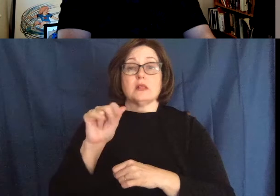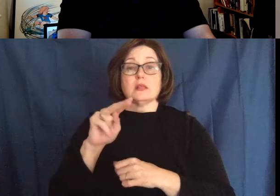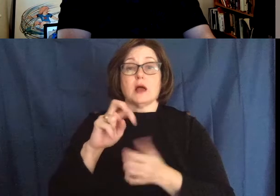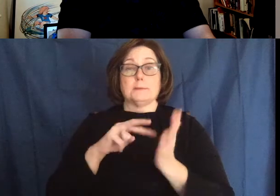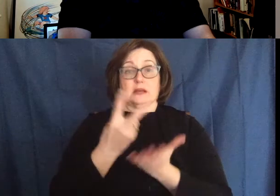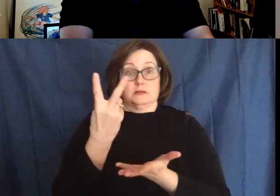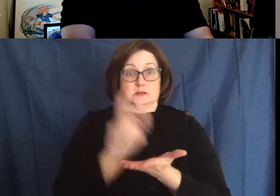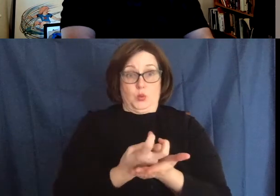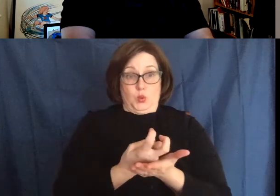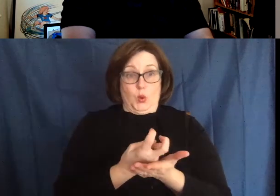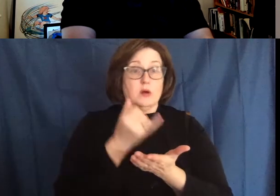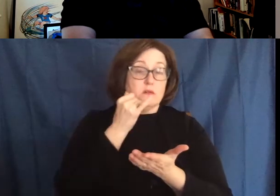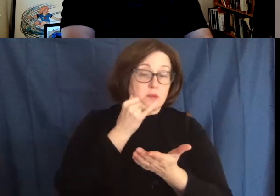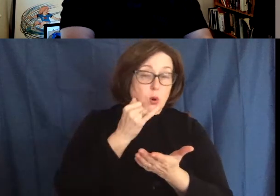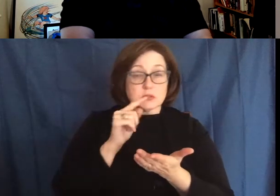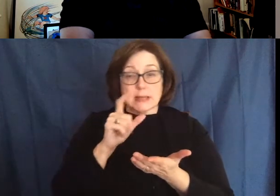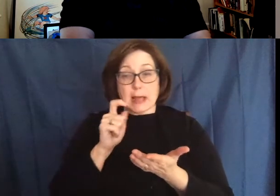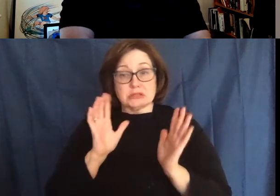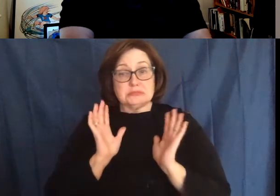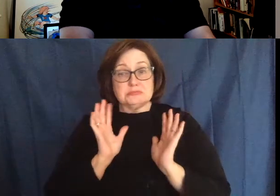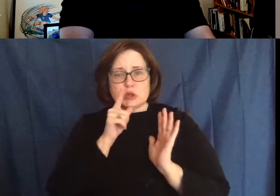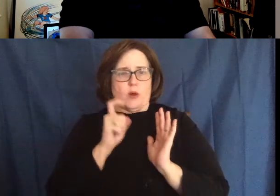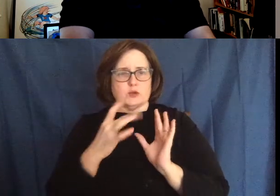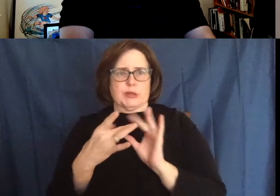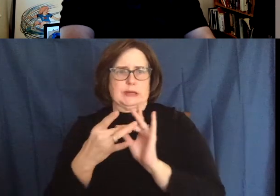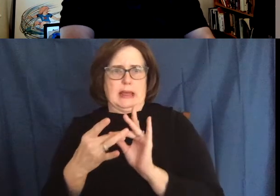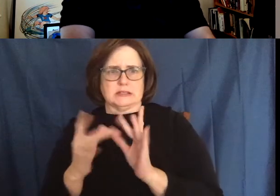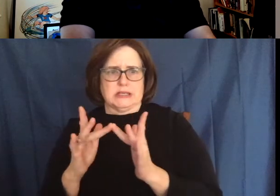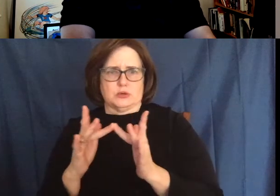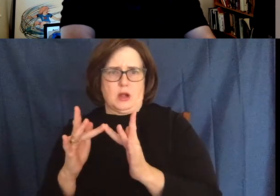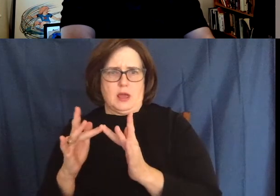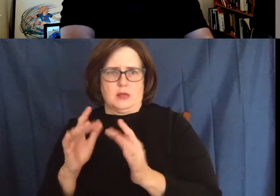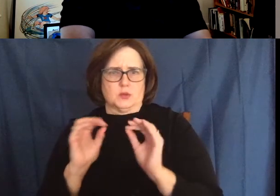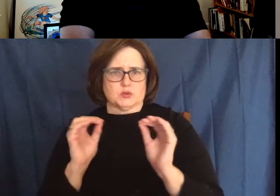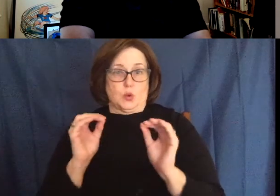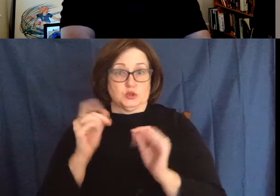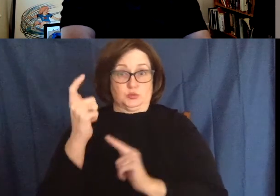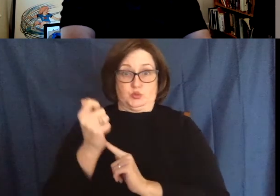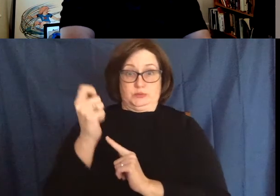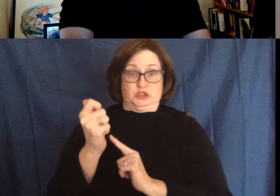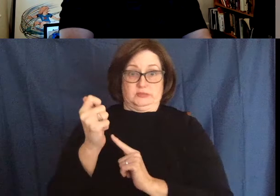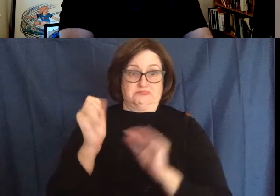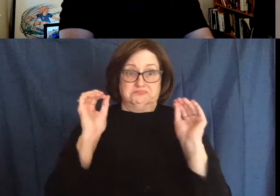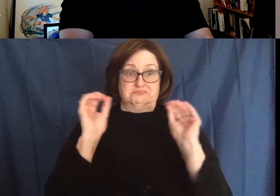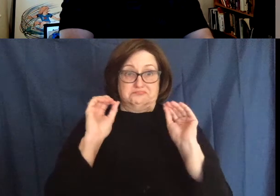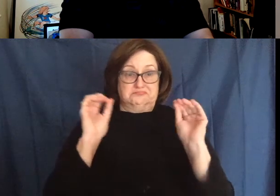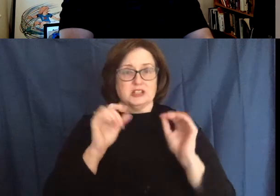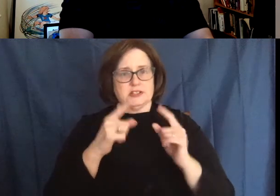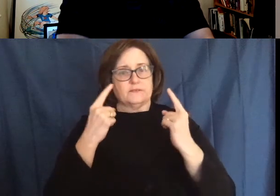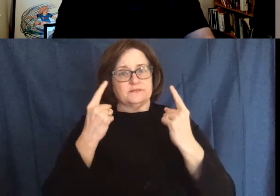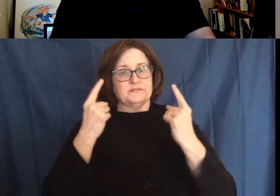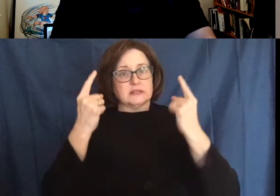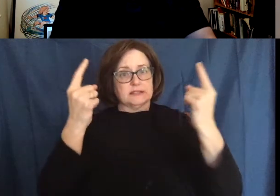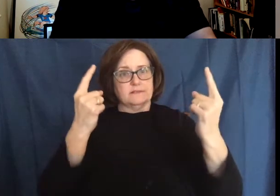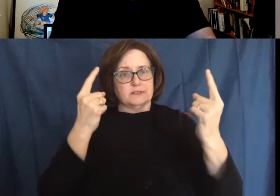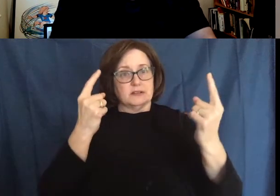or tablet, you don't need to have an active connection. There's no subscriptions or anything like that. So it's very effective in contexts that don't